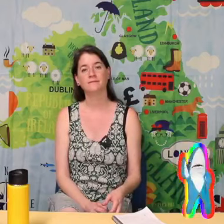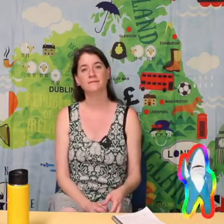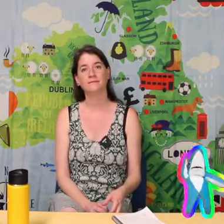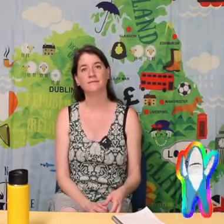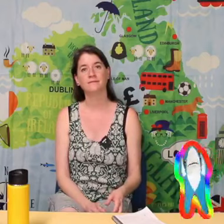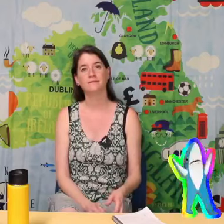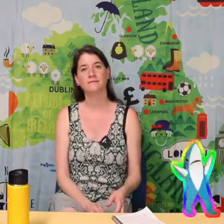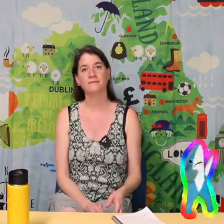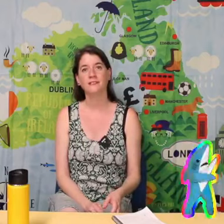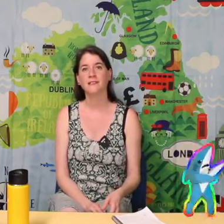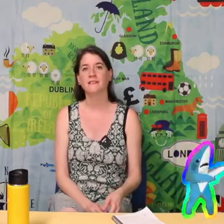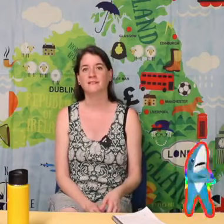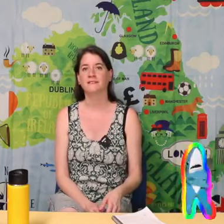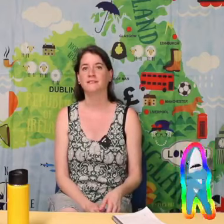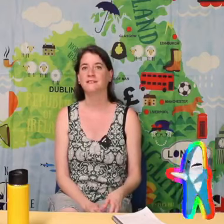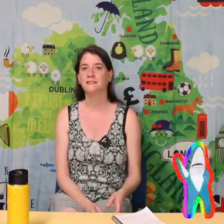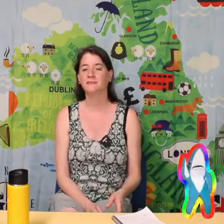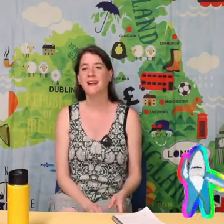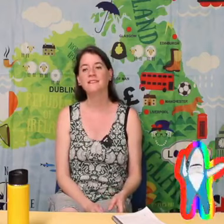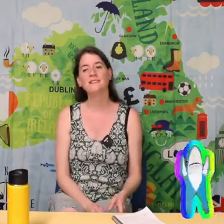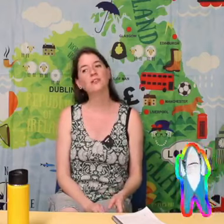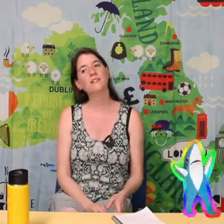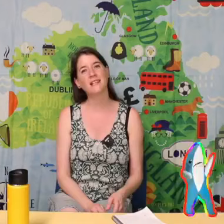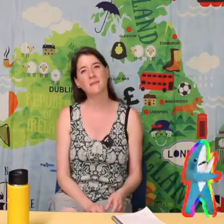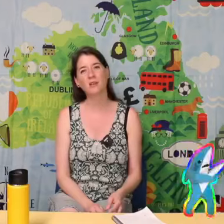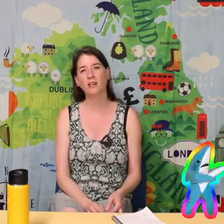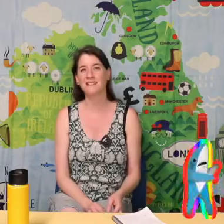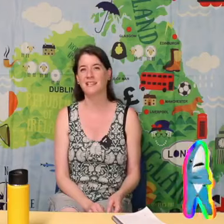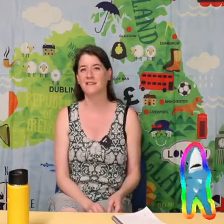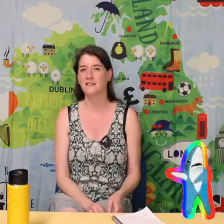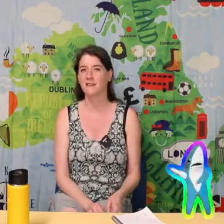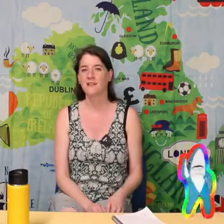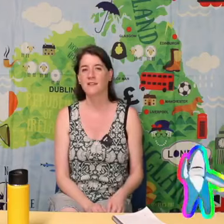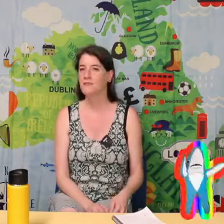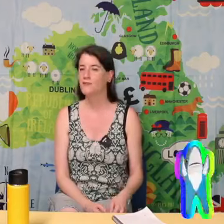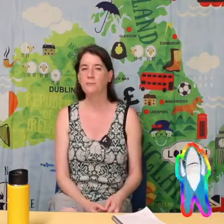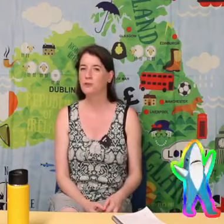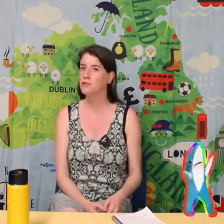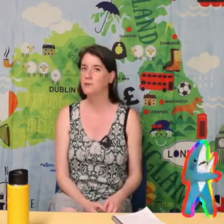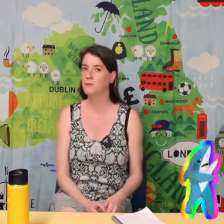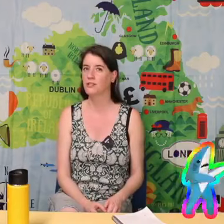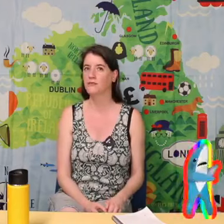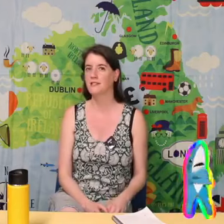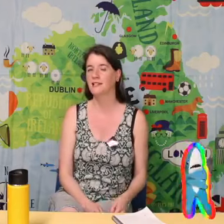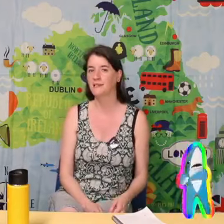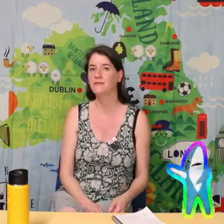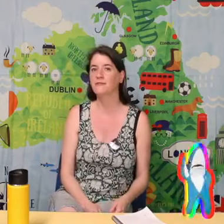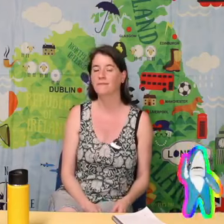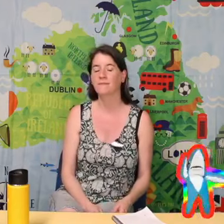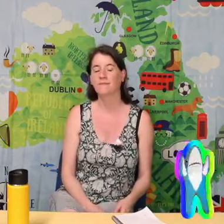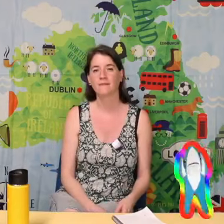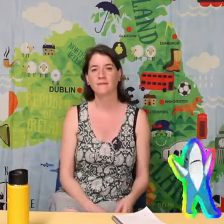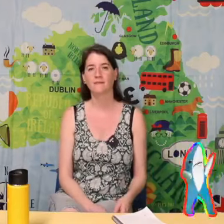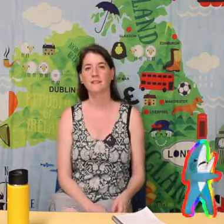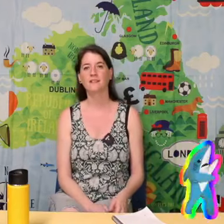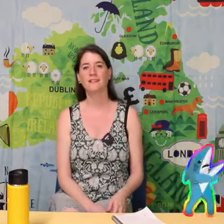weighed. Oh, well, you know what they say about holidays. Don't put too much pressure on yourself. No, I'd maybe leave it a day or two, just in